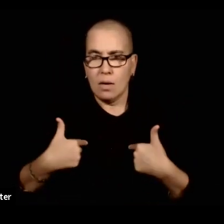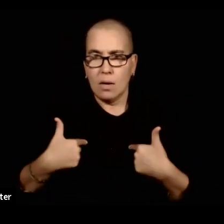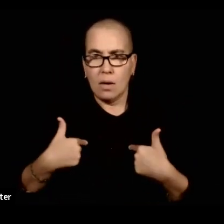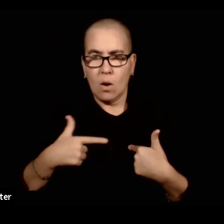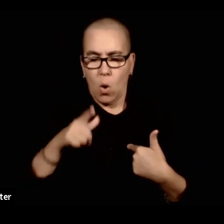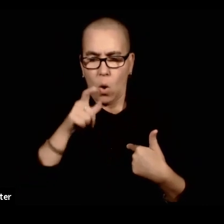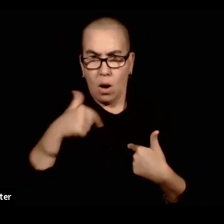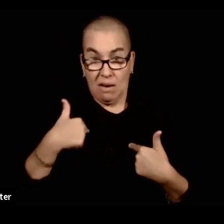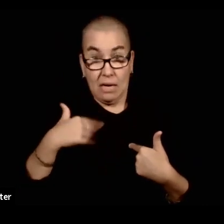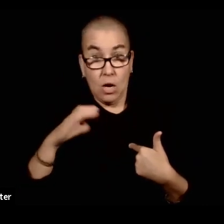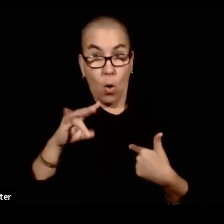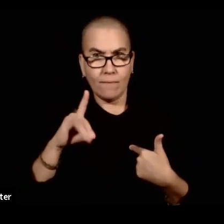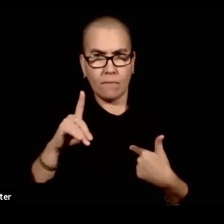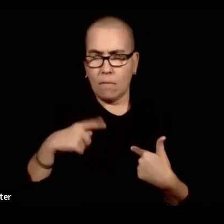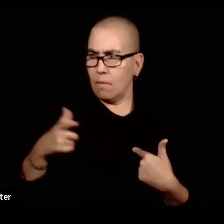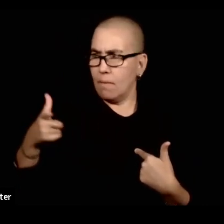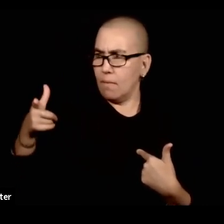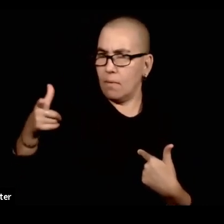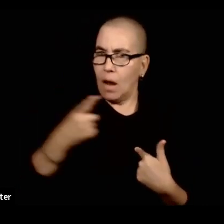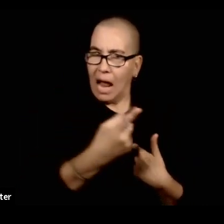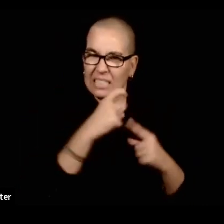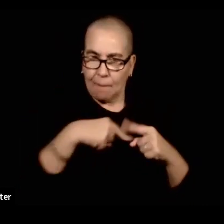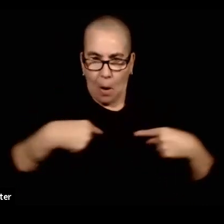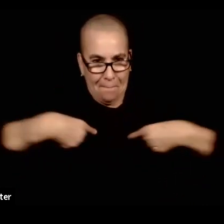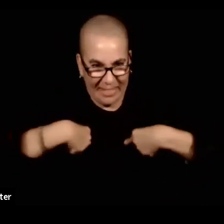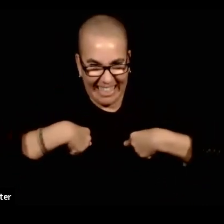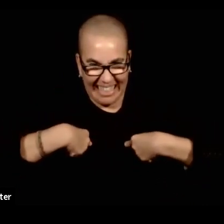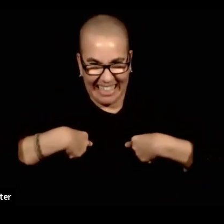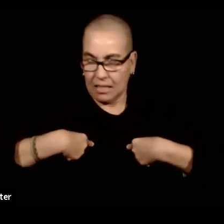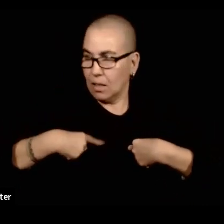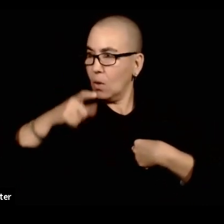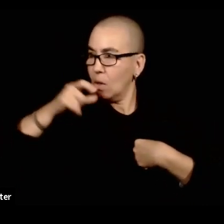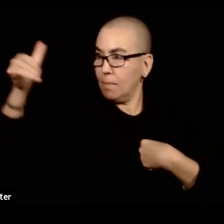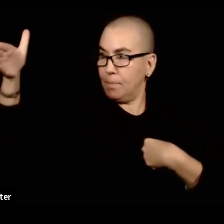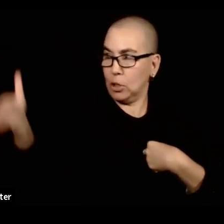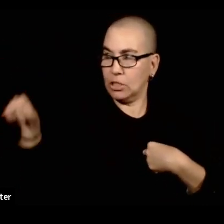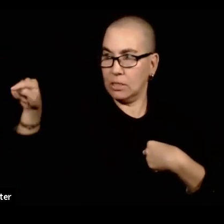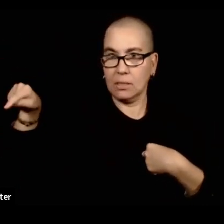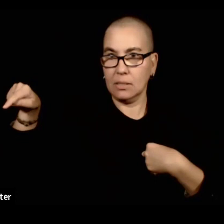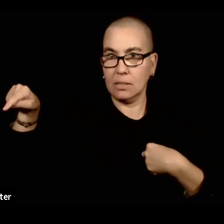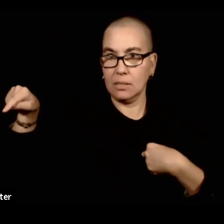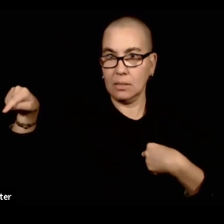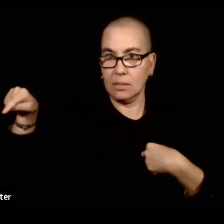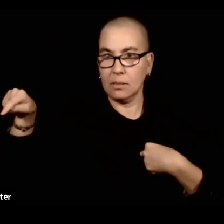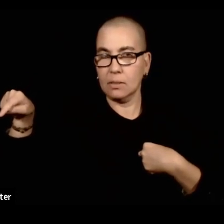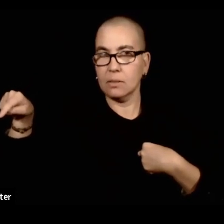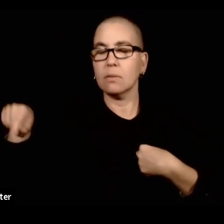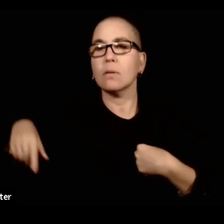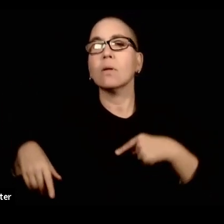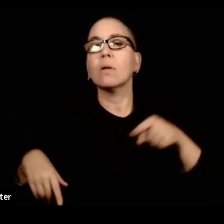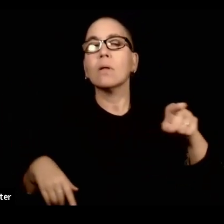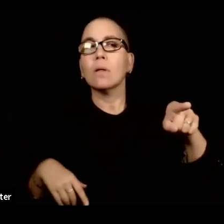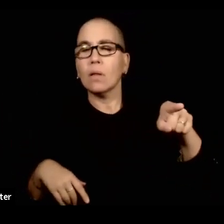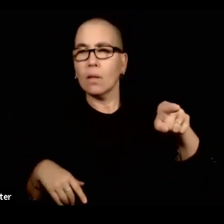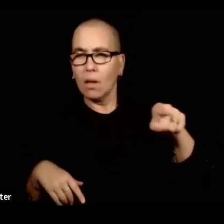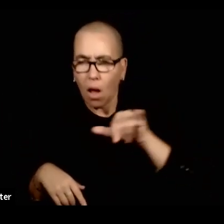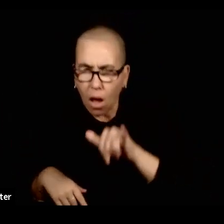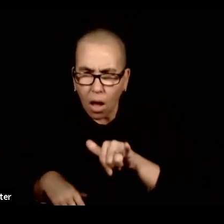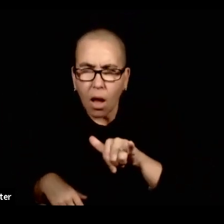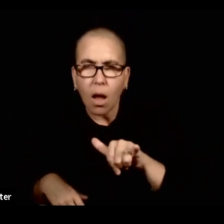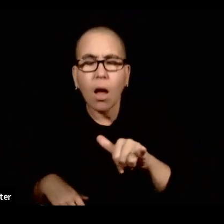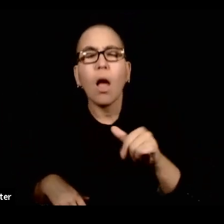then from that, they will look at, are there people, direct contacts that we need to reach out